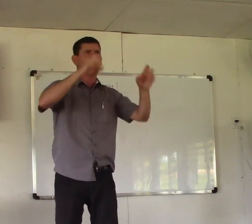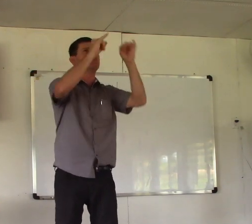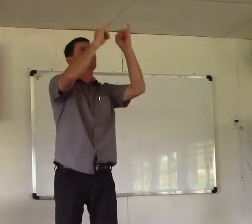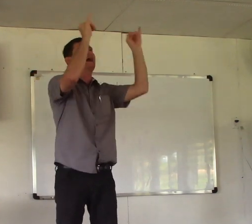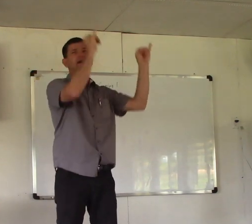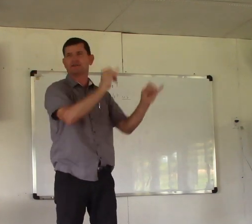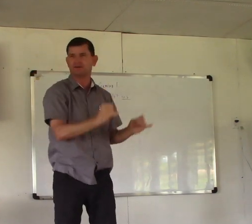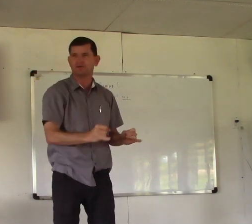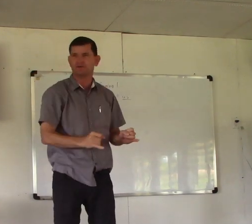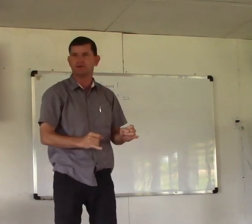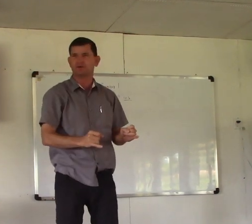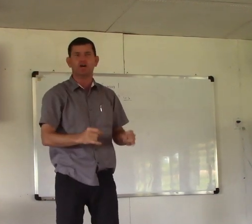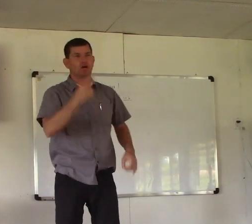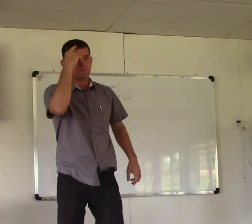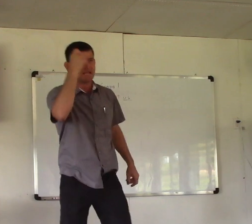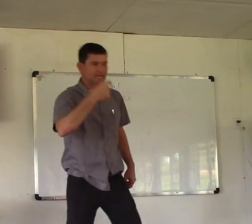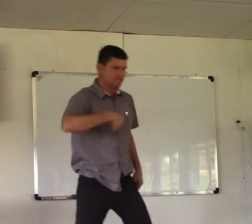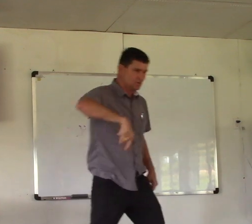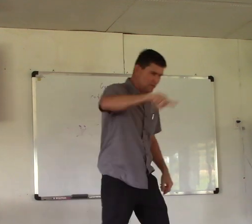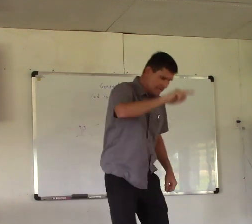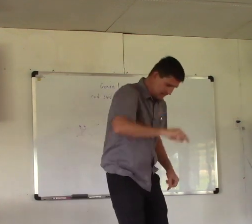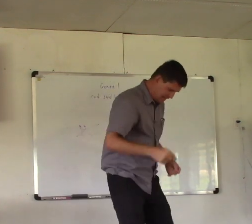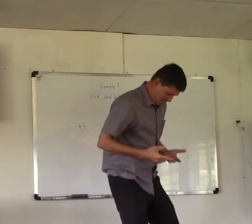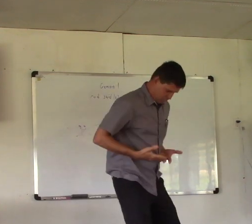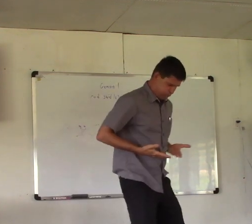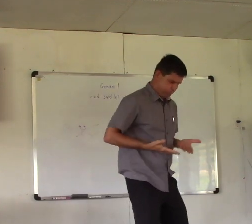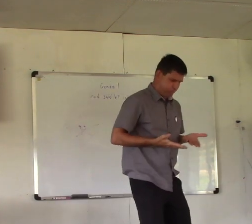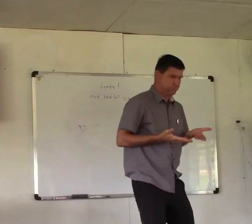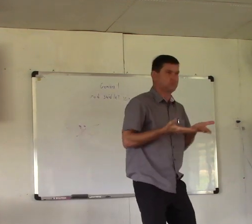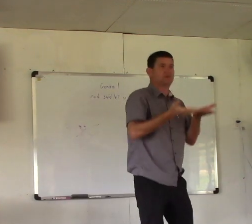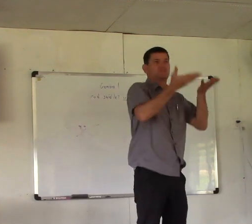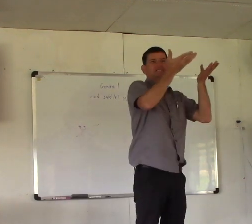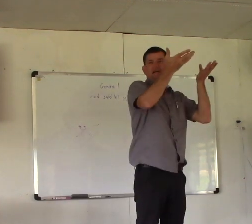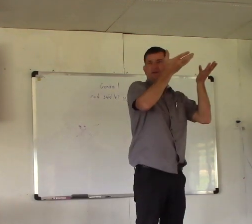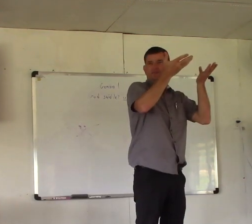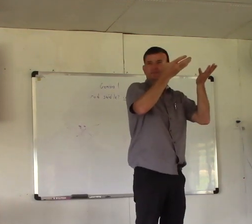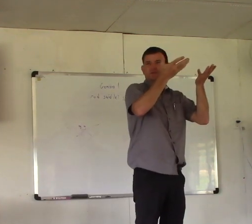Awful idol. Because we, with ourselves,